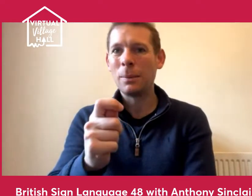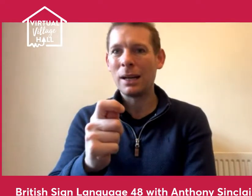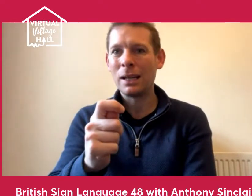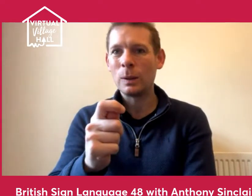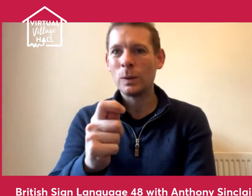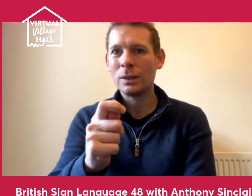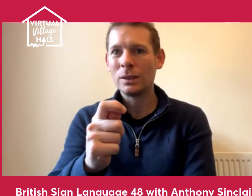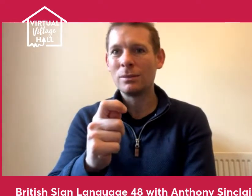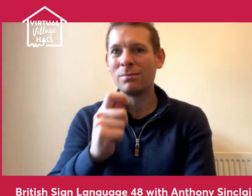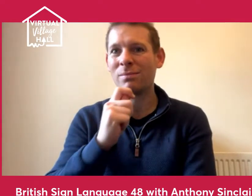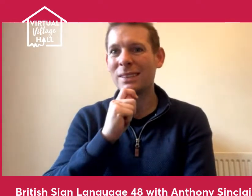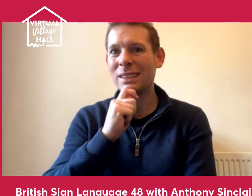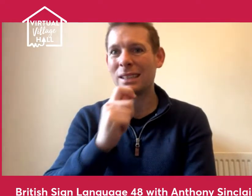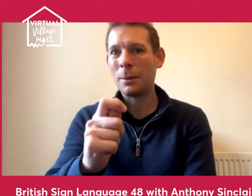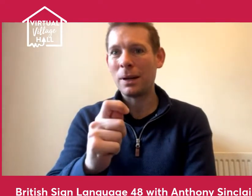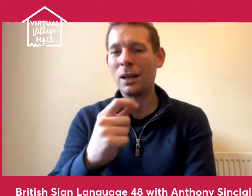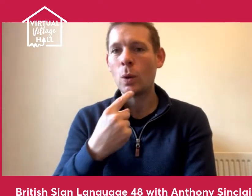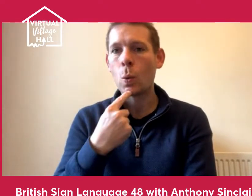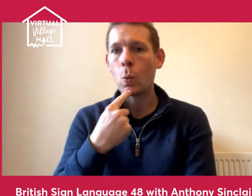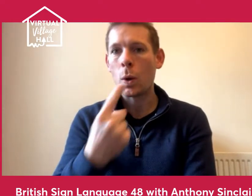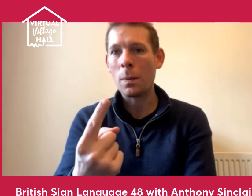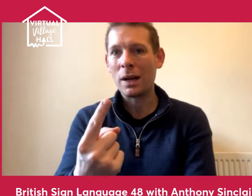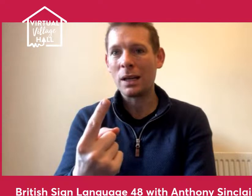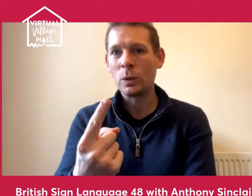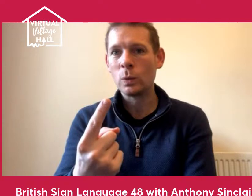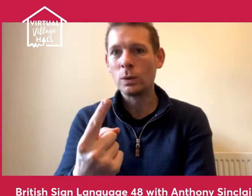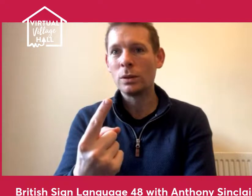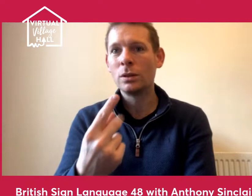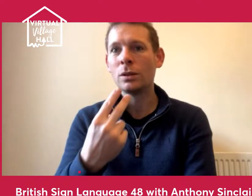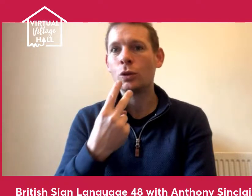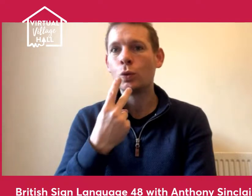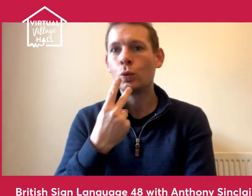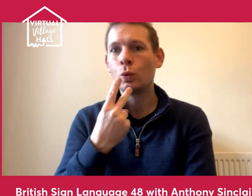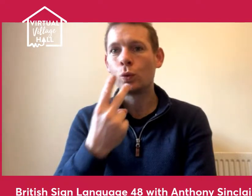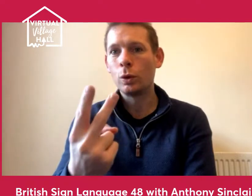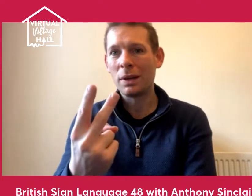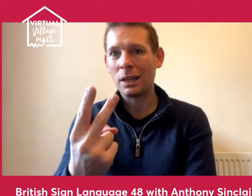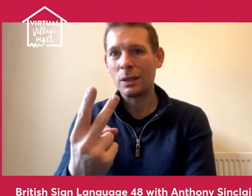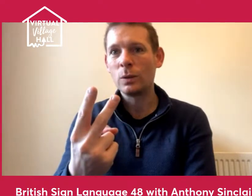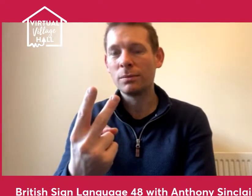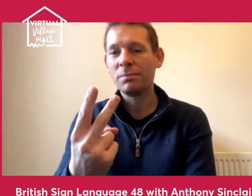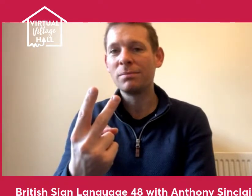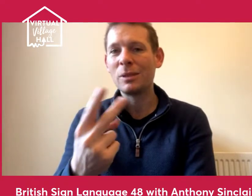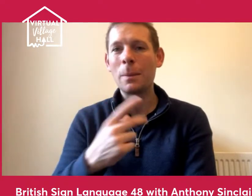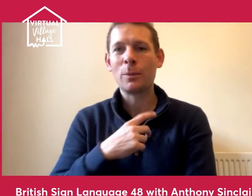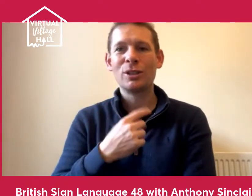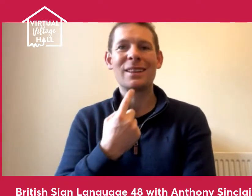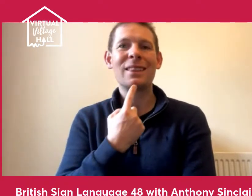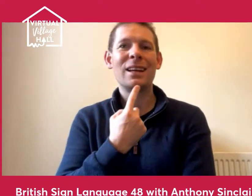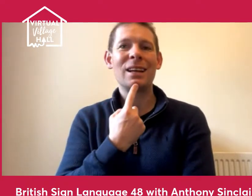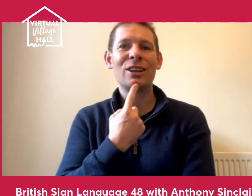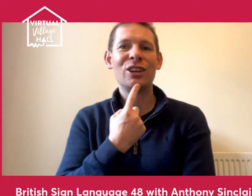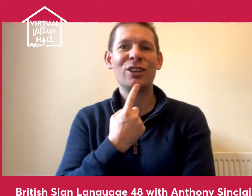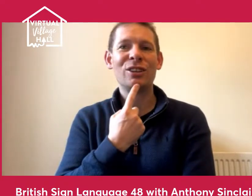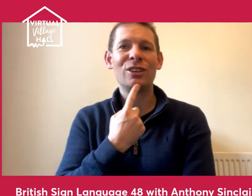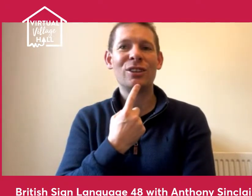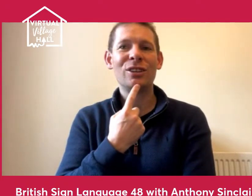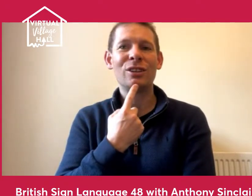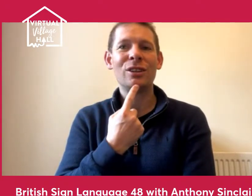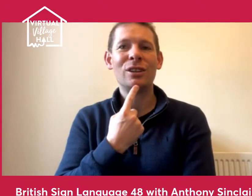Actually, some deaf people sign £10 like this. You'll see it like this: £1, £2. Because again,